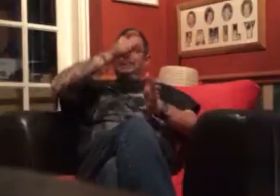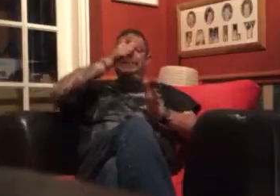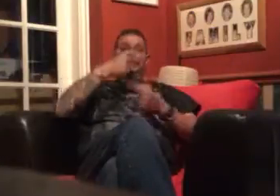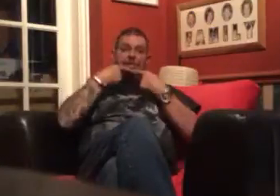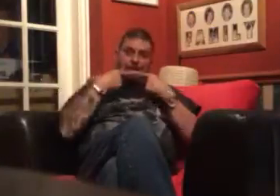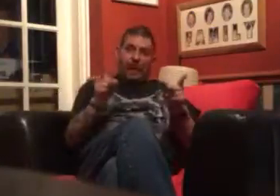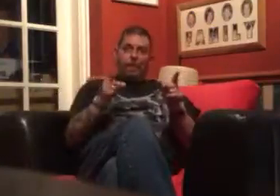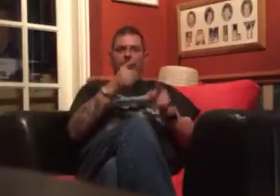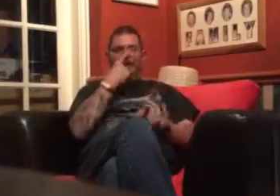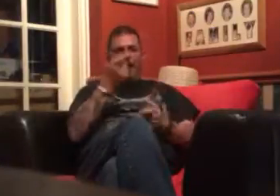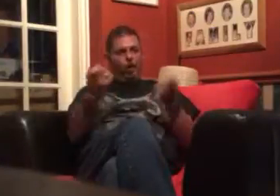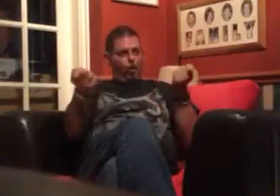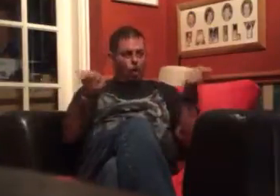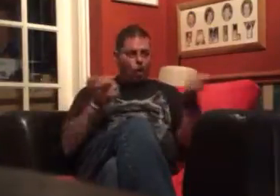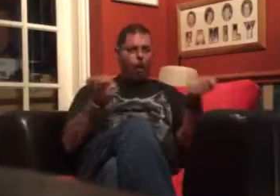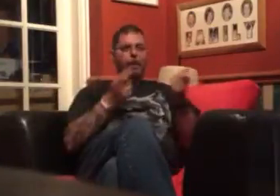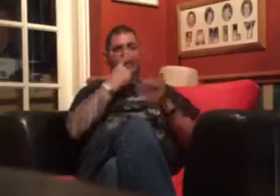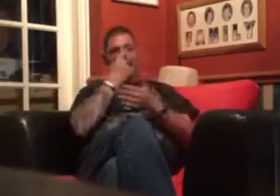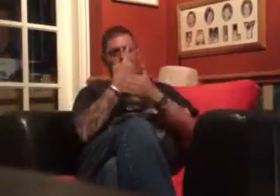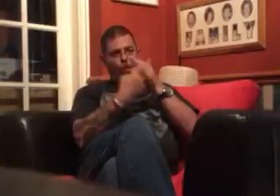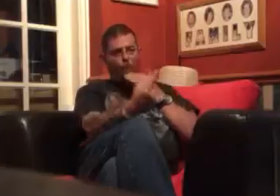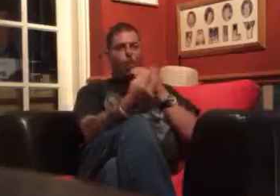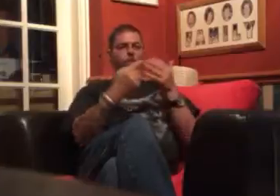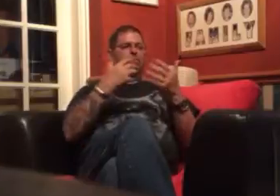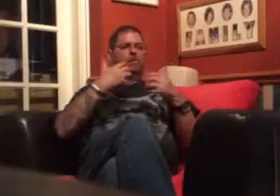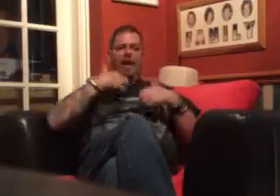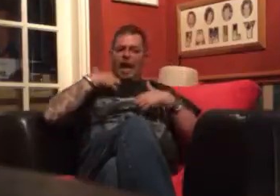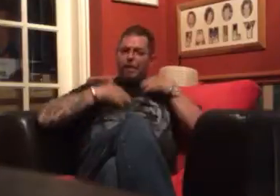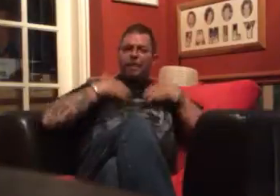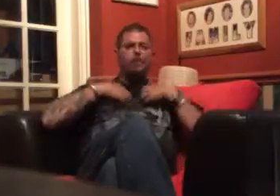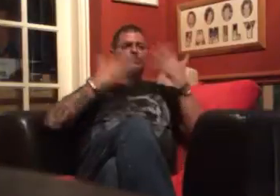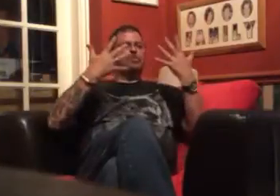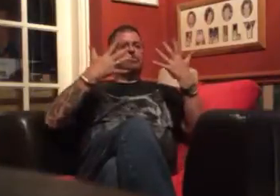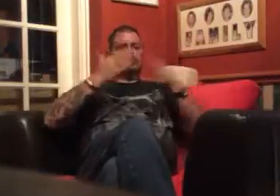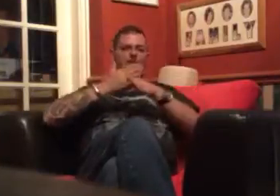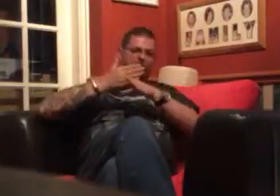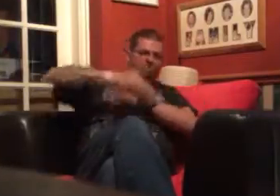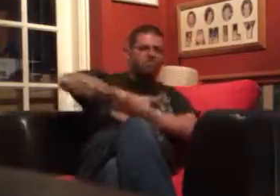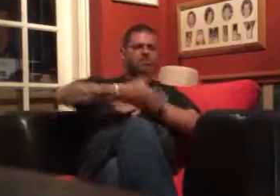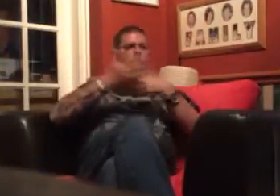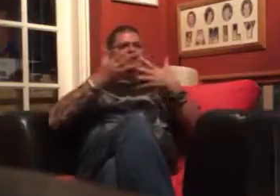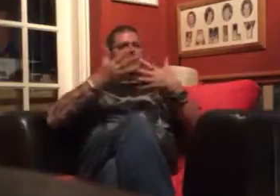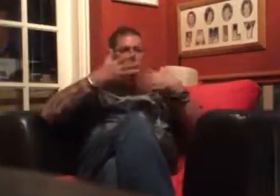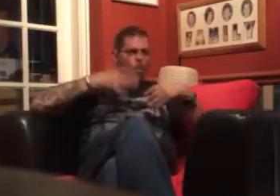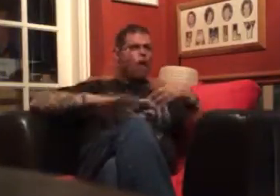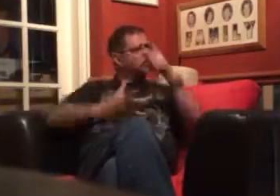little bit mollycoddled. So the personal statement is there to show your independence, your eagerness, you're willing to